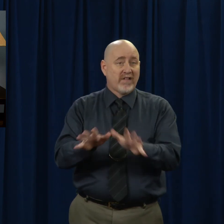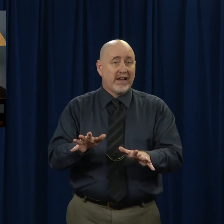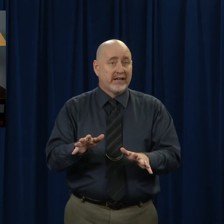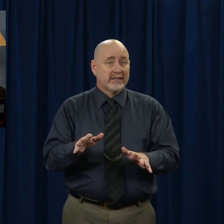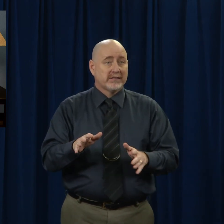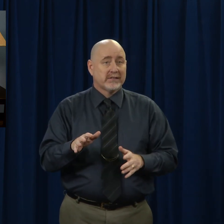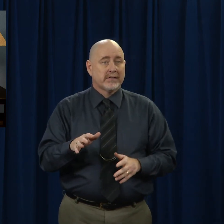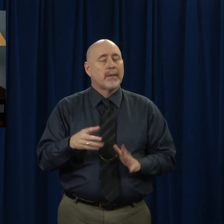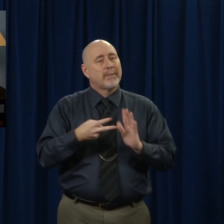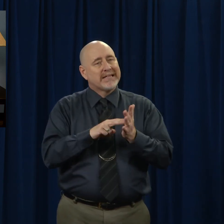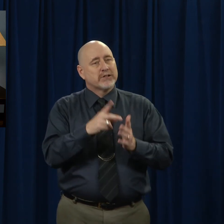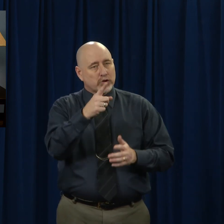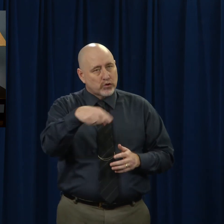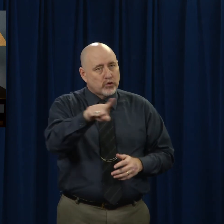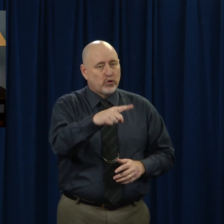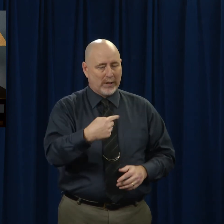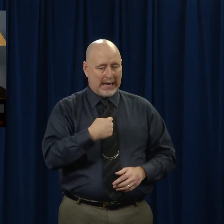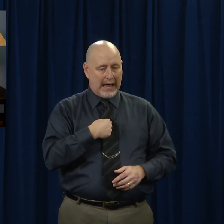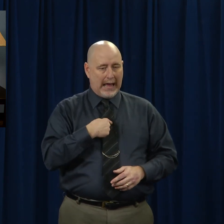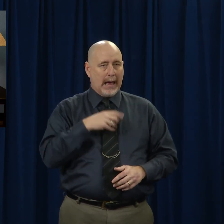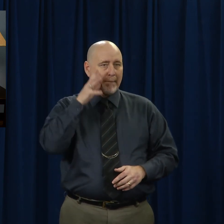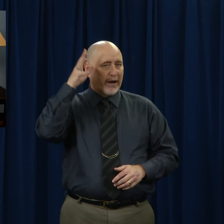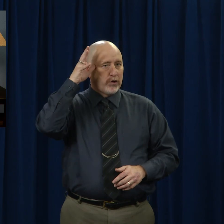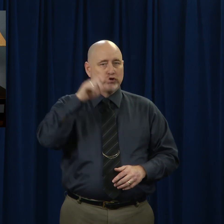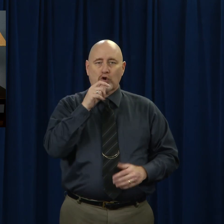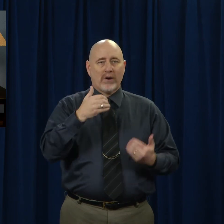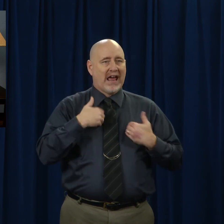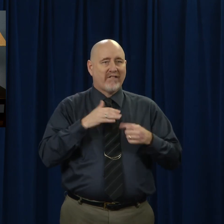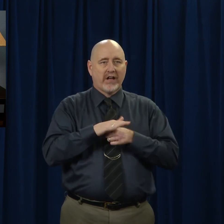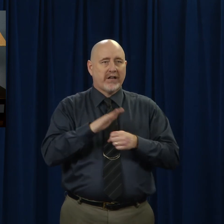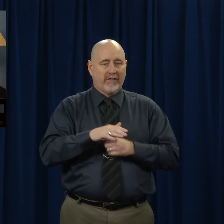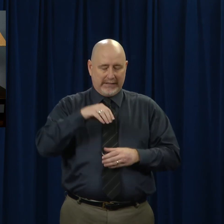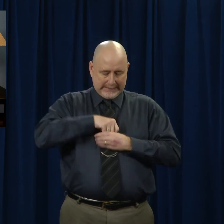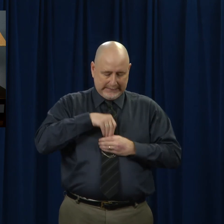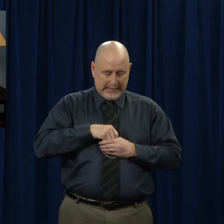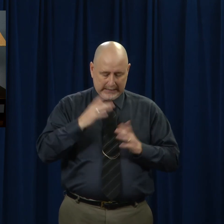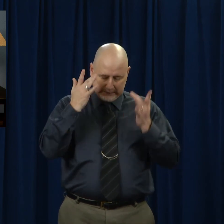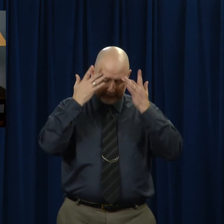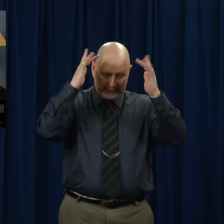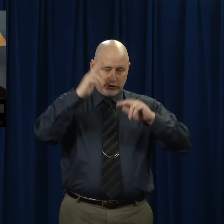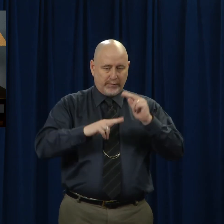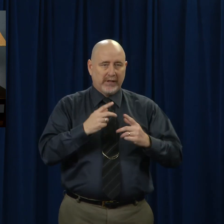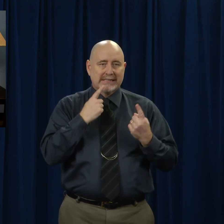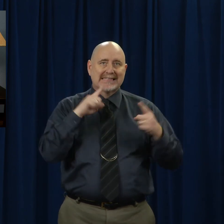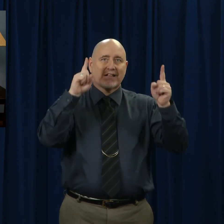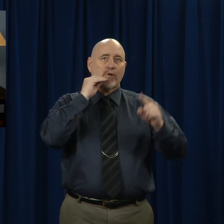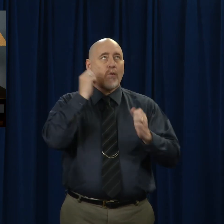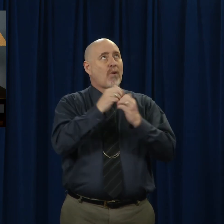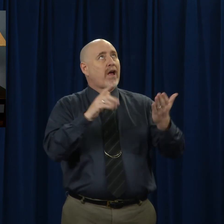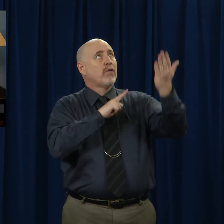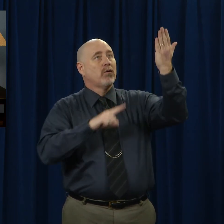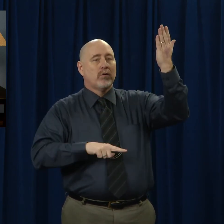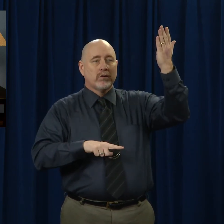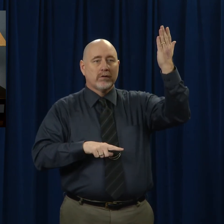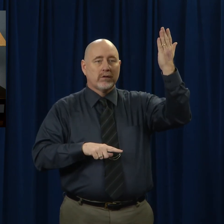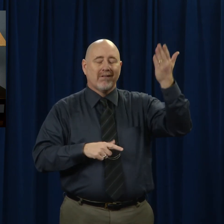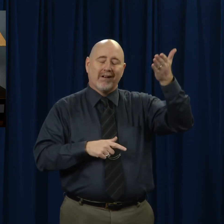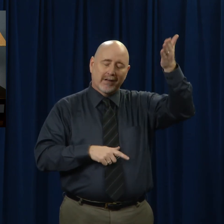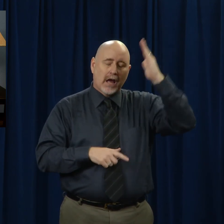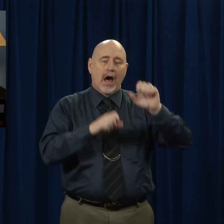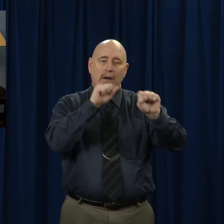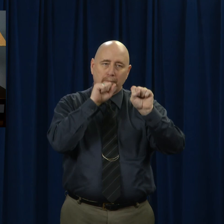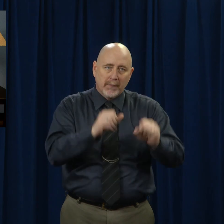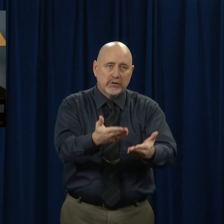vain that build it. You and I, parents, don't have enough human ingenuity to build a successful home without the Lord.